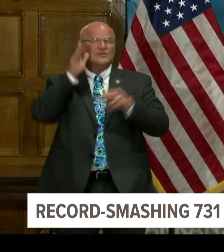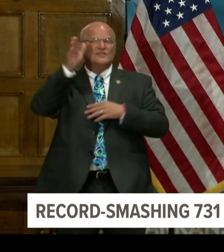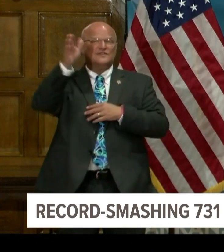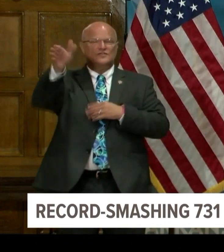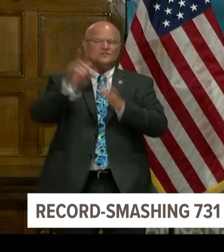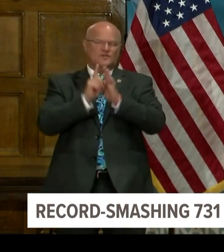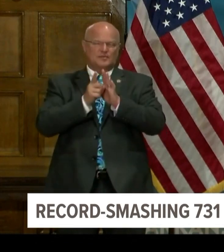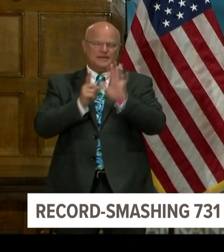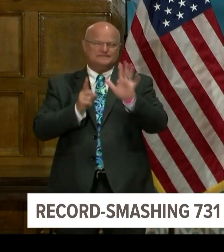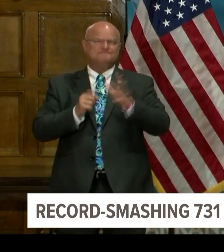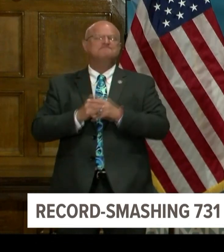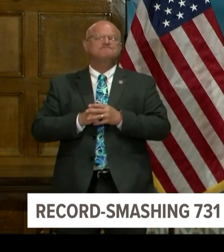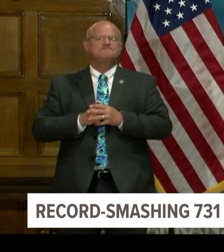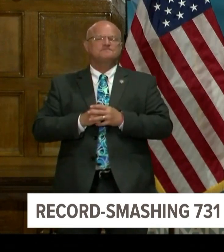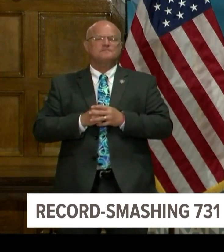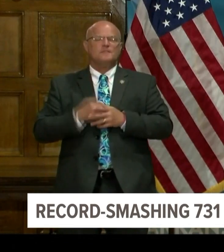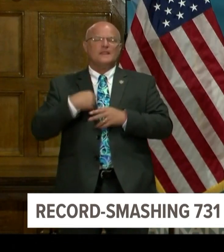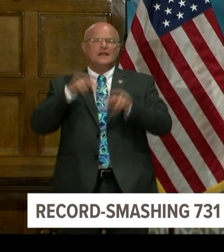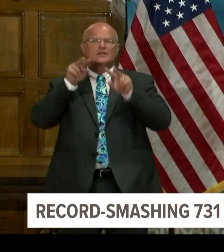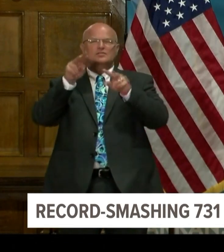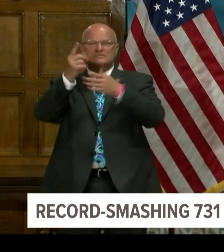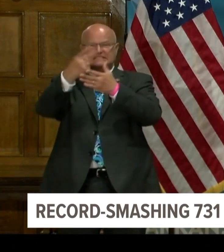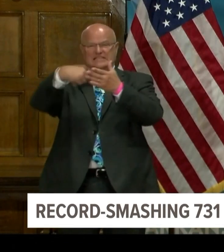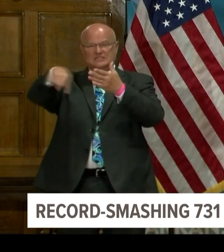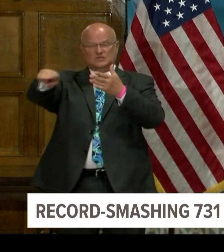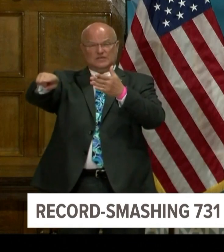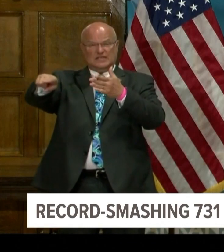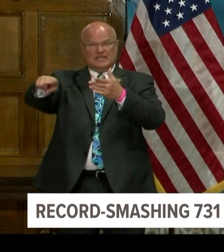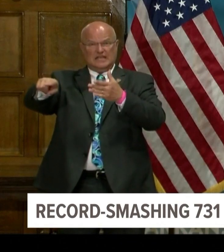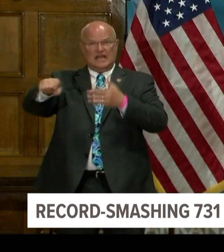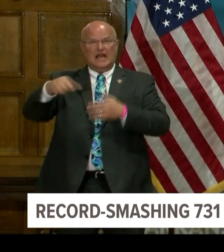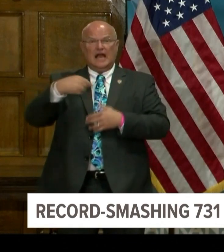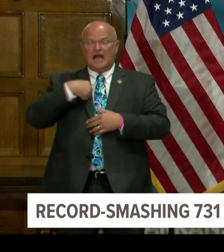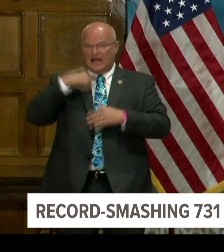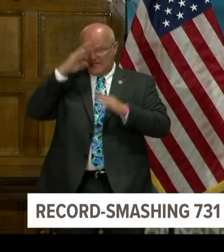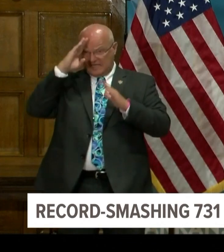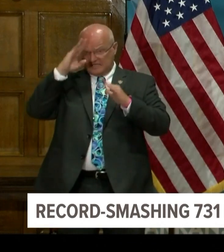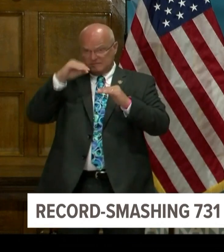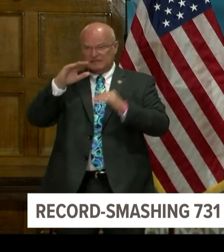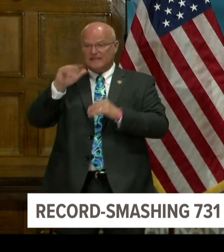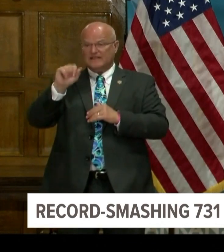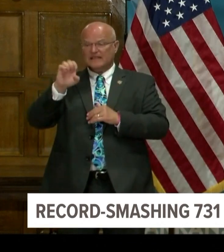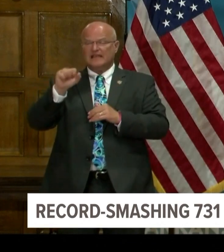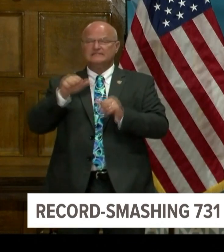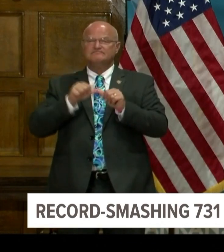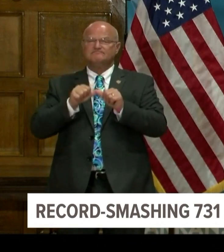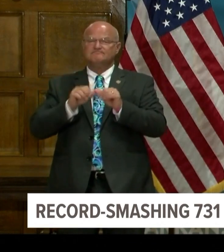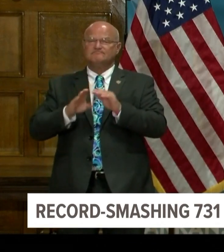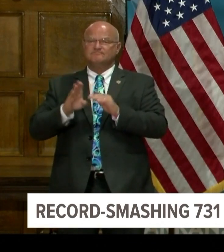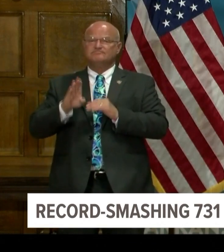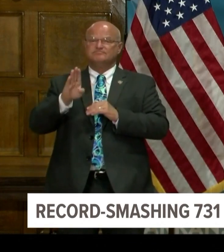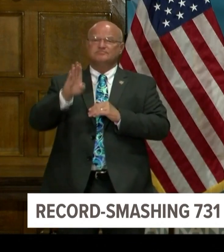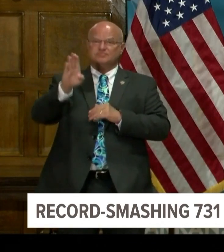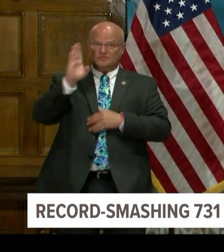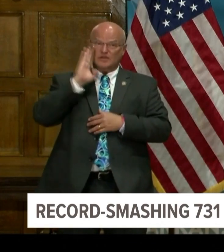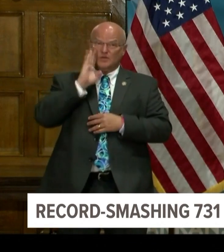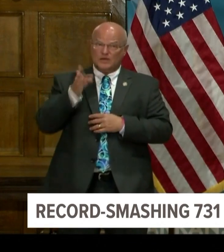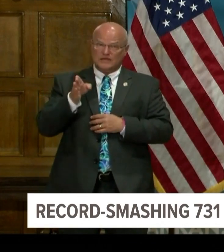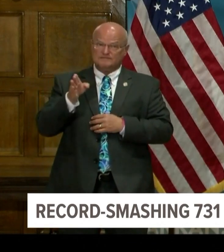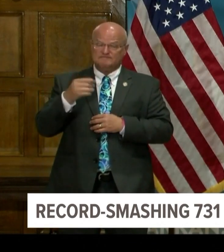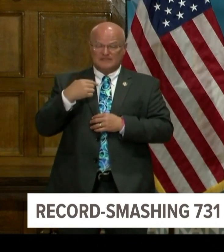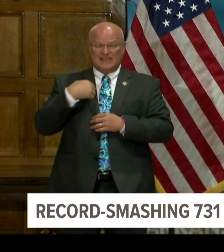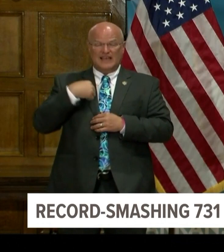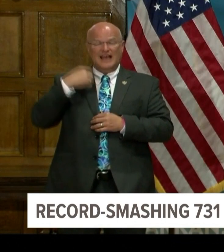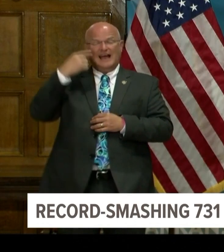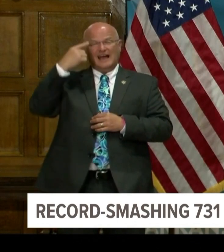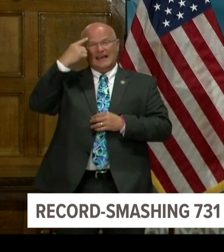future for a moment. And as I look into next week, I do expect the cases to continue to increase. I